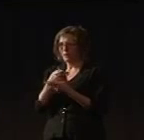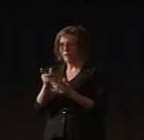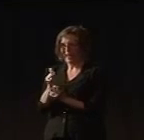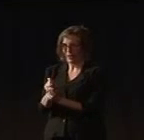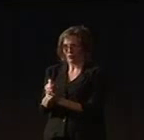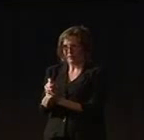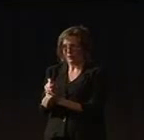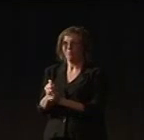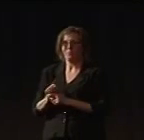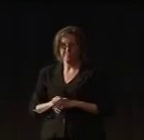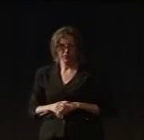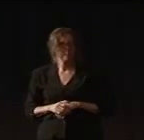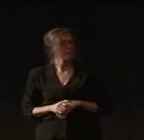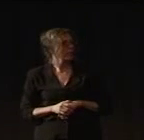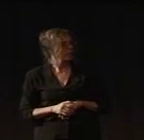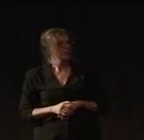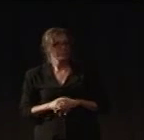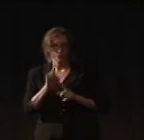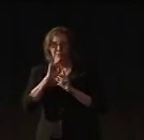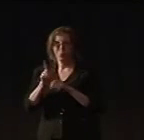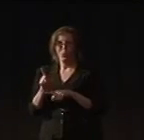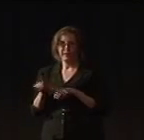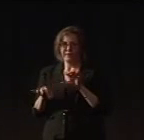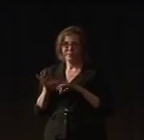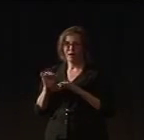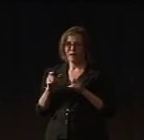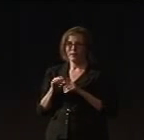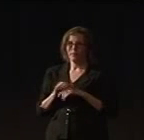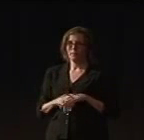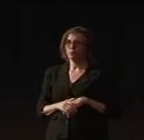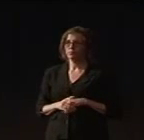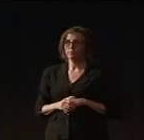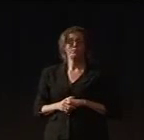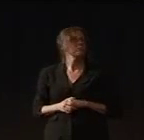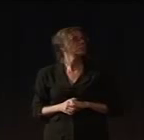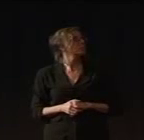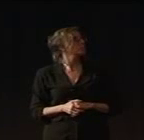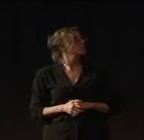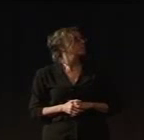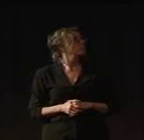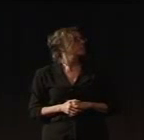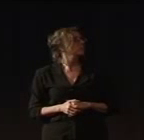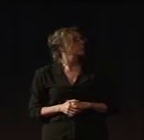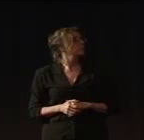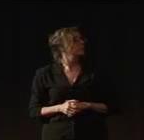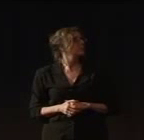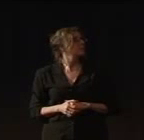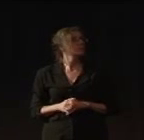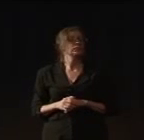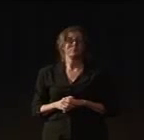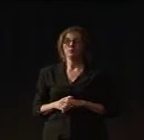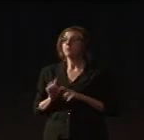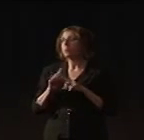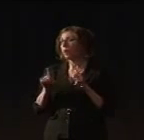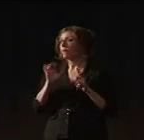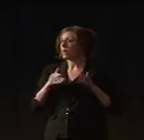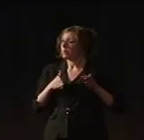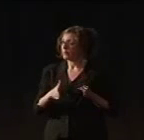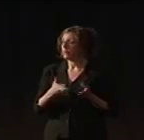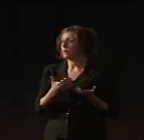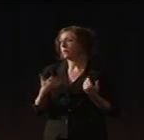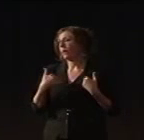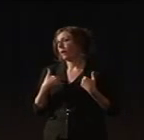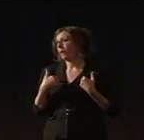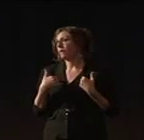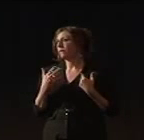that scientific writers have. But it is also a medium. It is also a medium which has its own register,